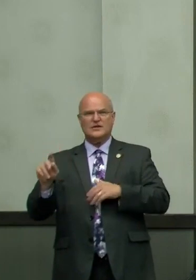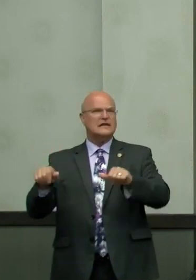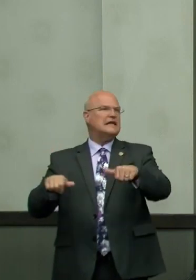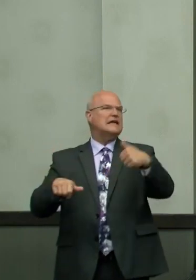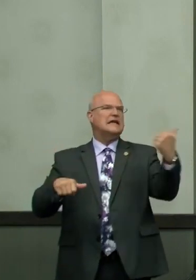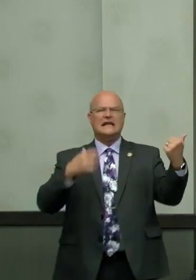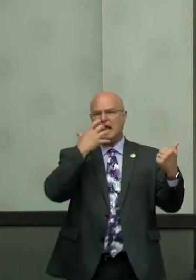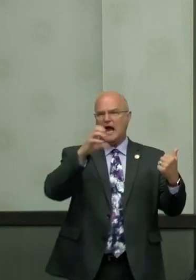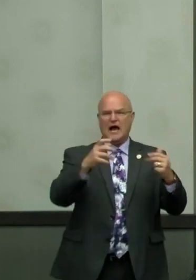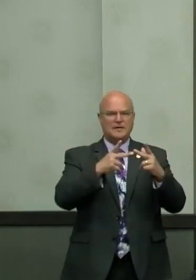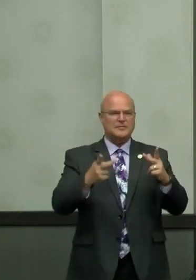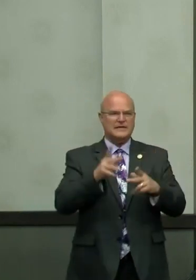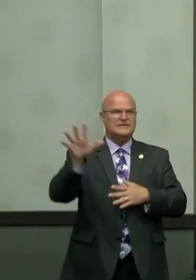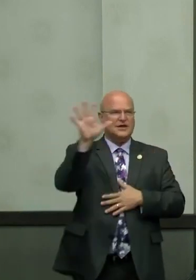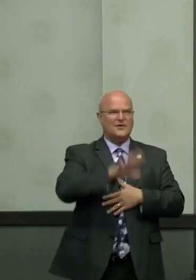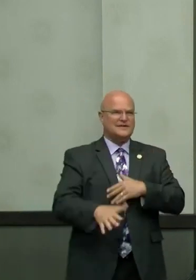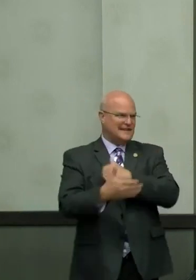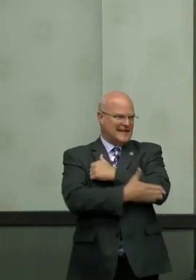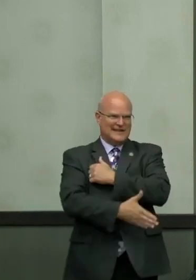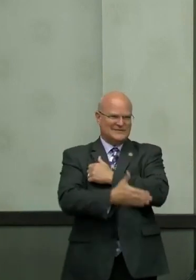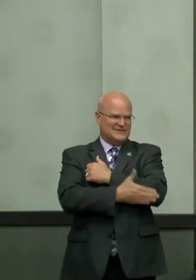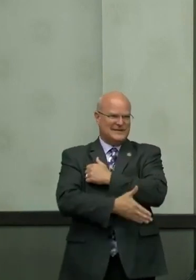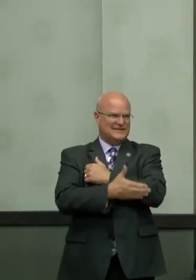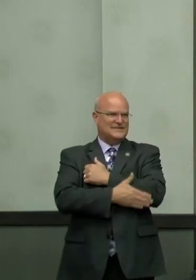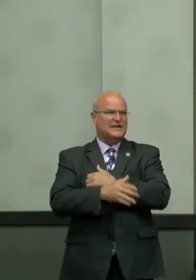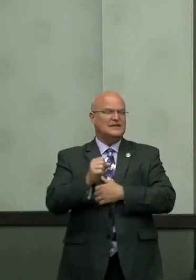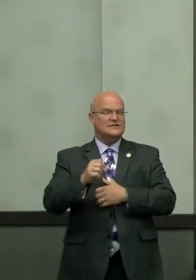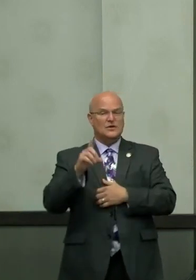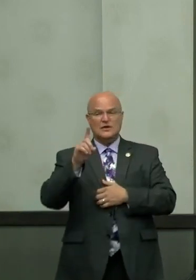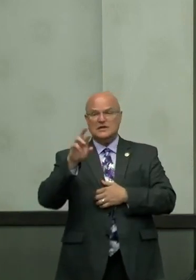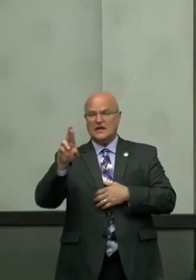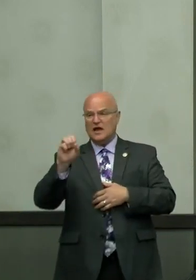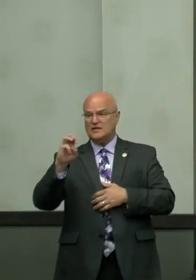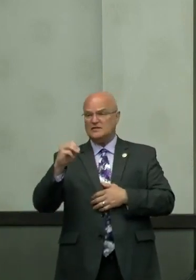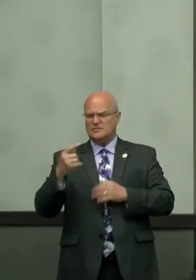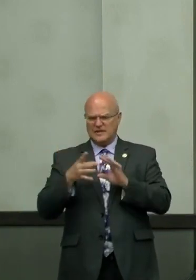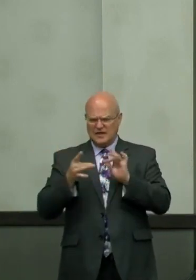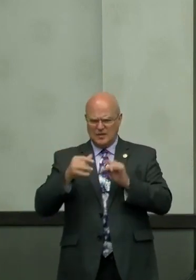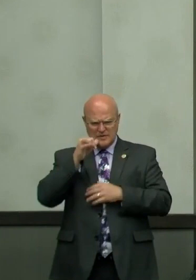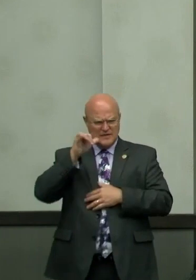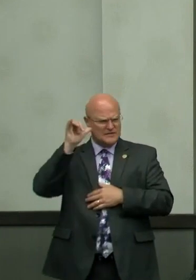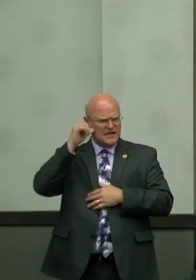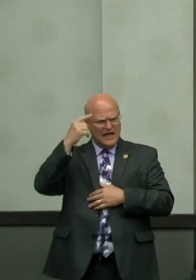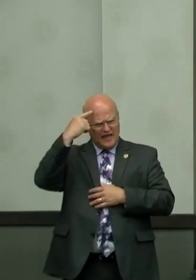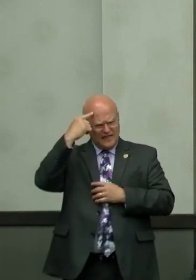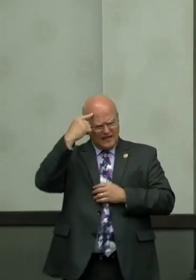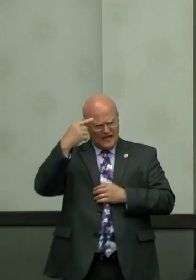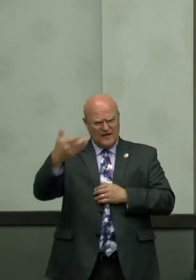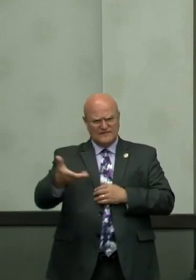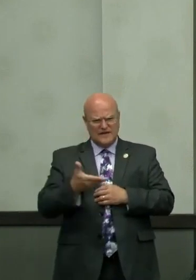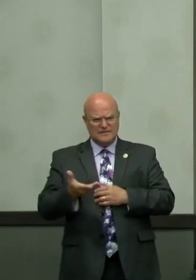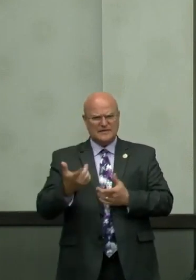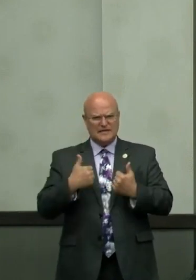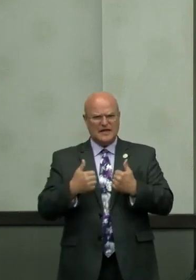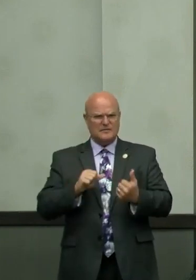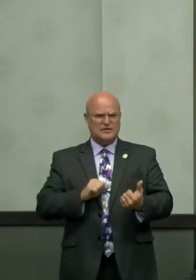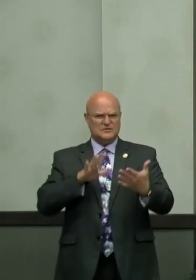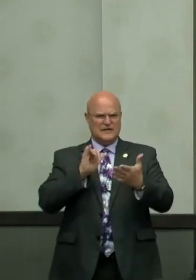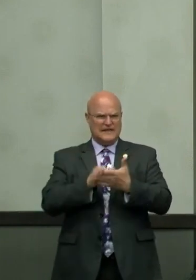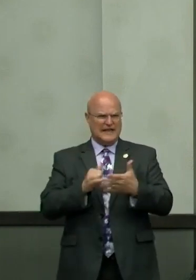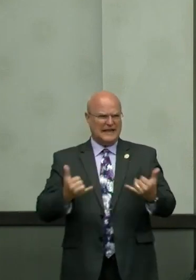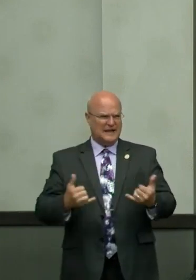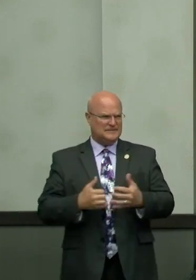any hot spot across the country. And so Dr. Smith made a comment yesterday. I think I want to invite him to come and address